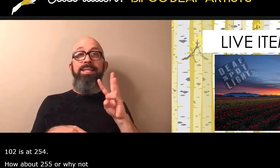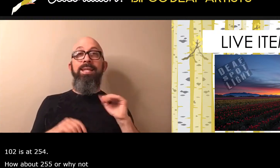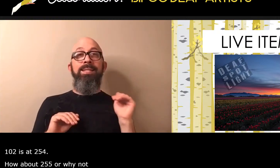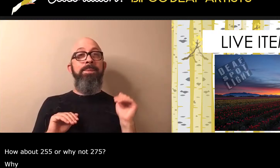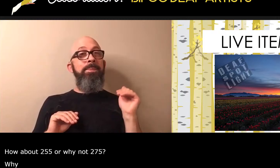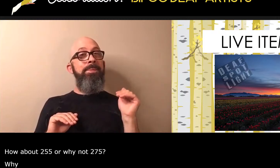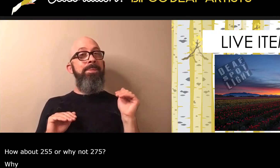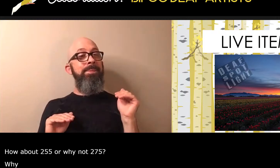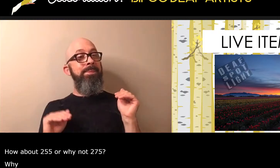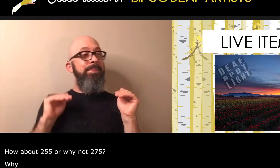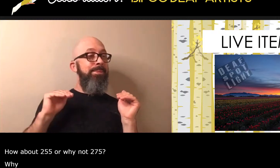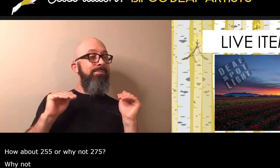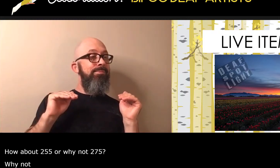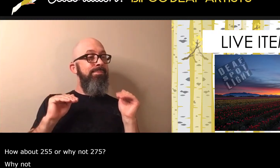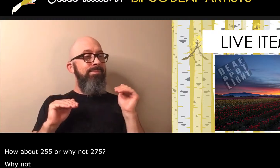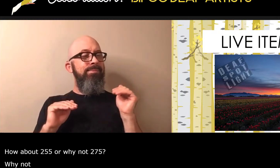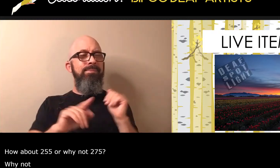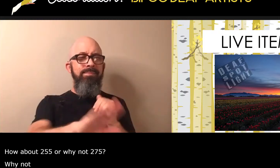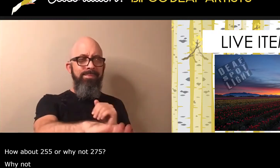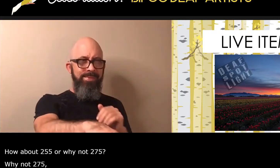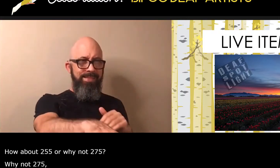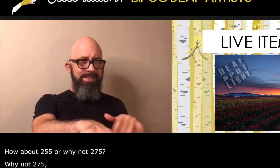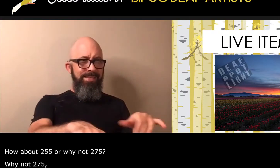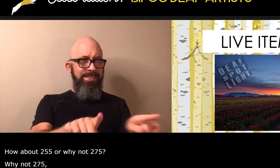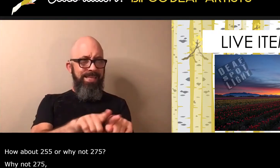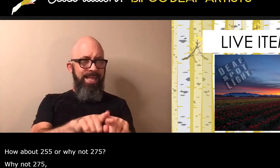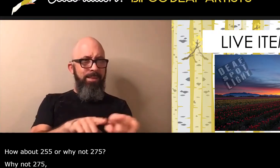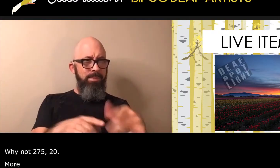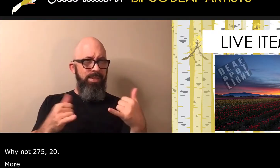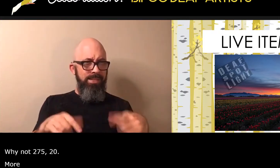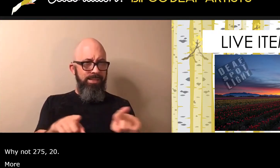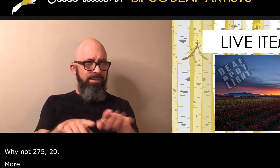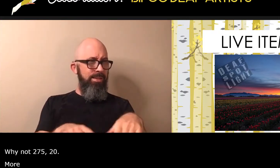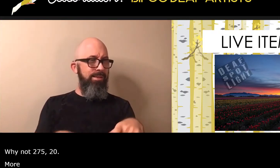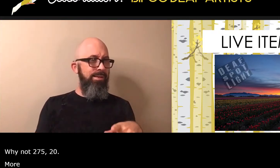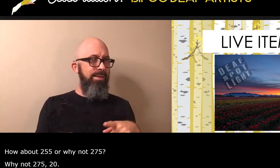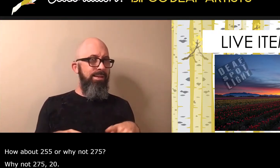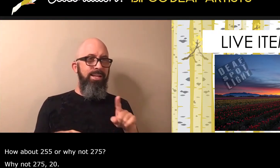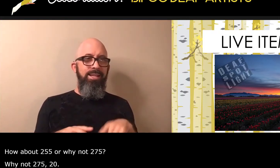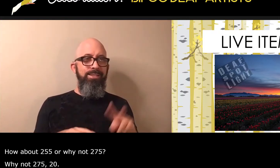Let's see if we can raise it. 256. It's going up very nicely, but